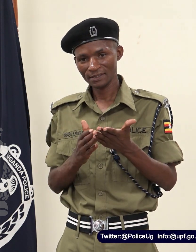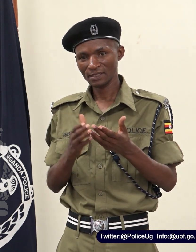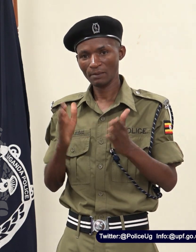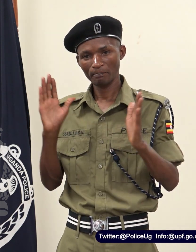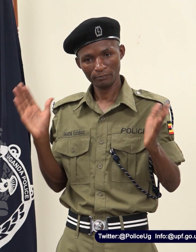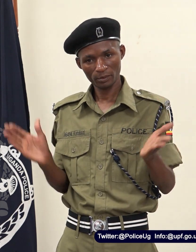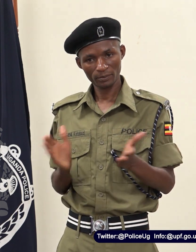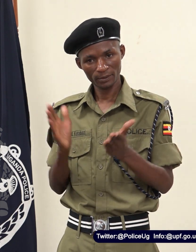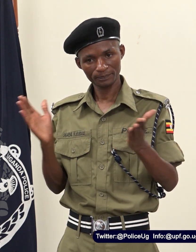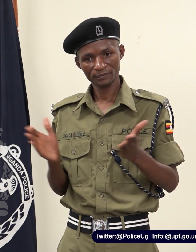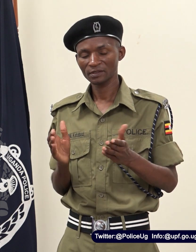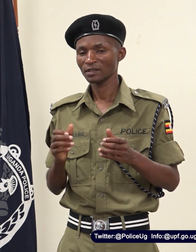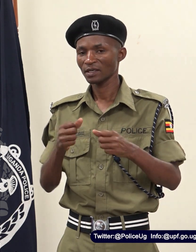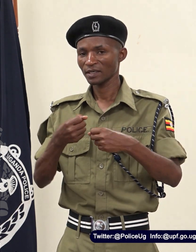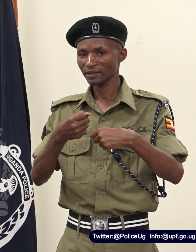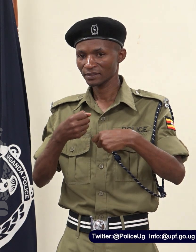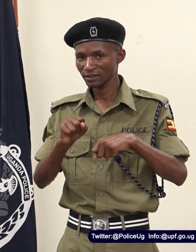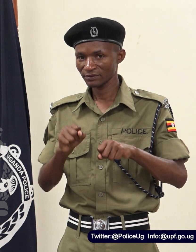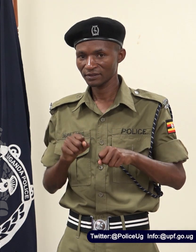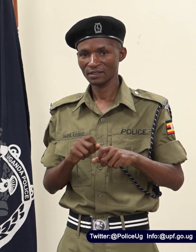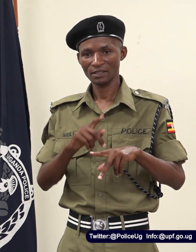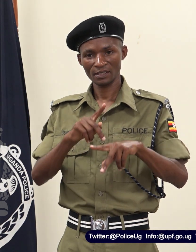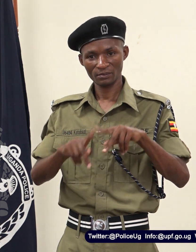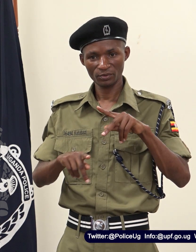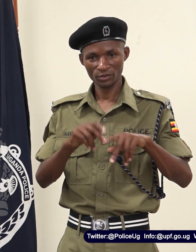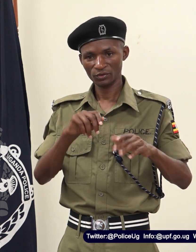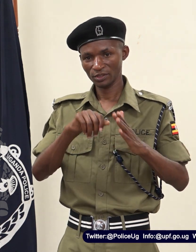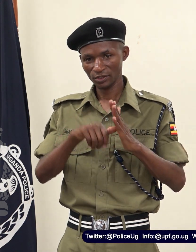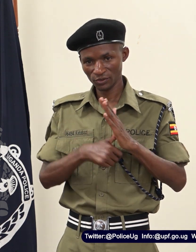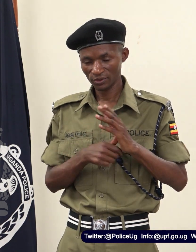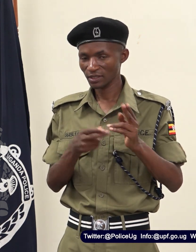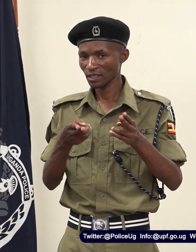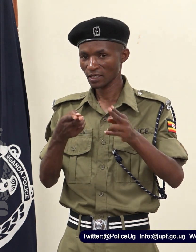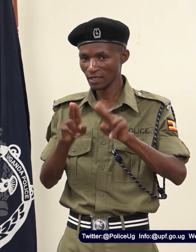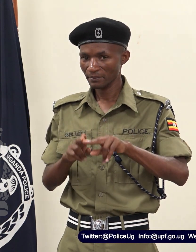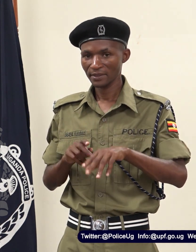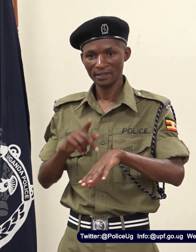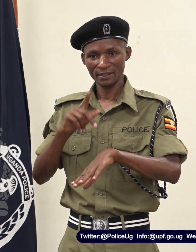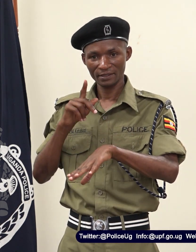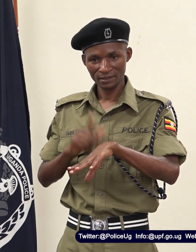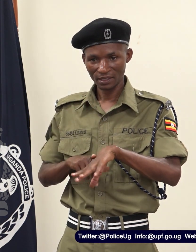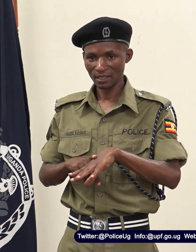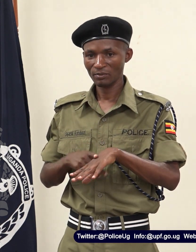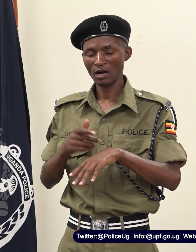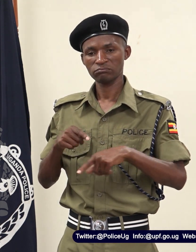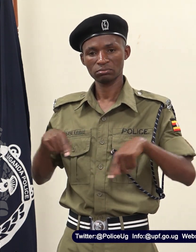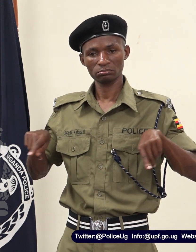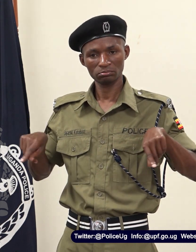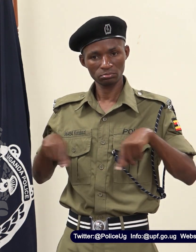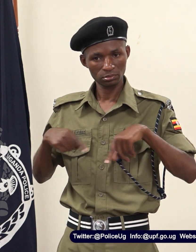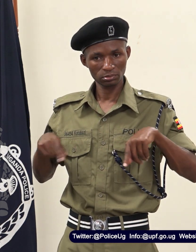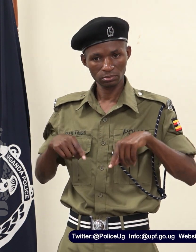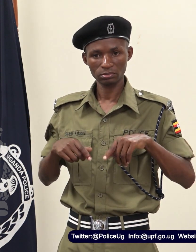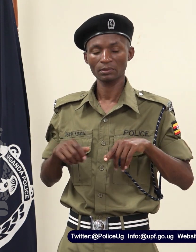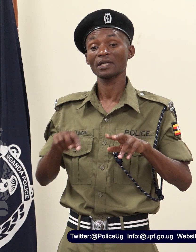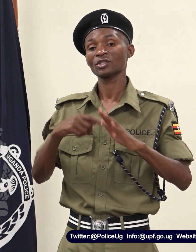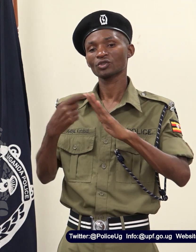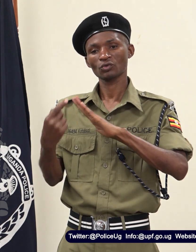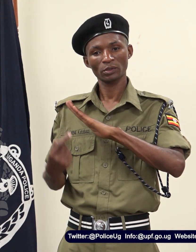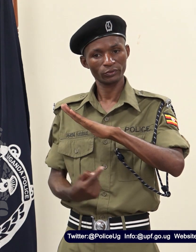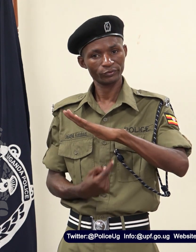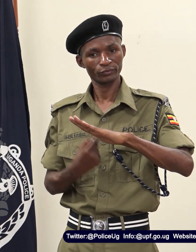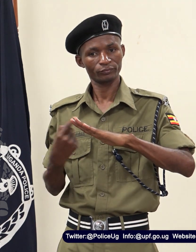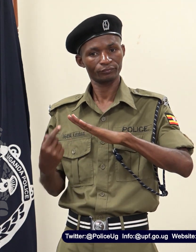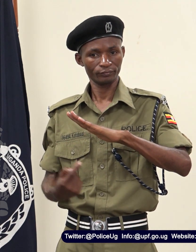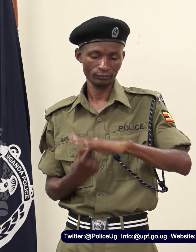offices are being carried out amidst an existing threat environment. Of